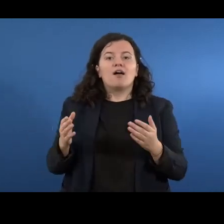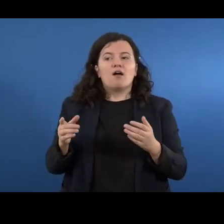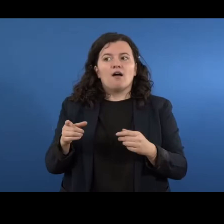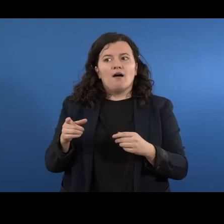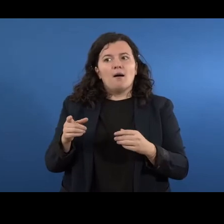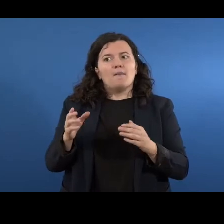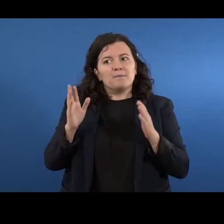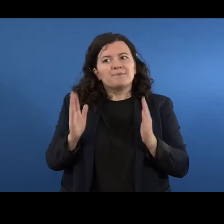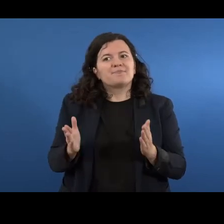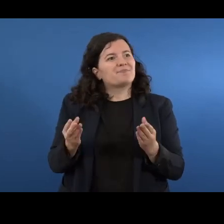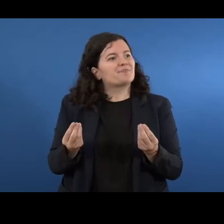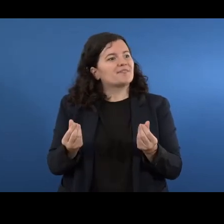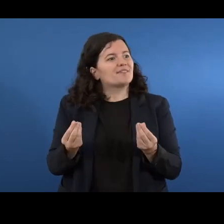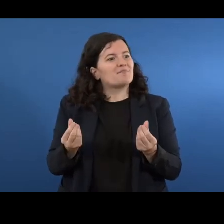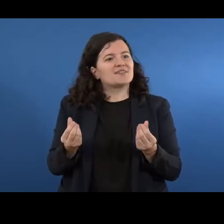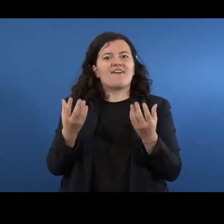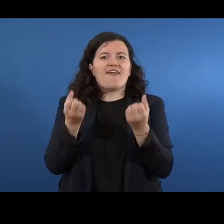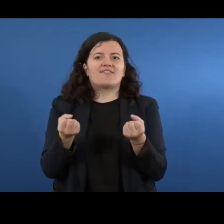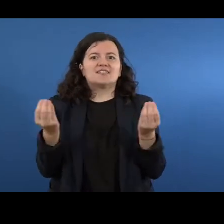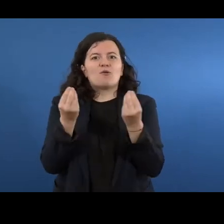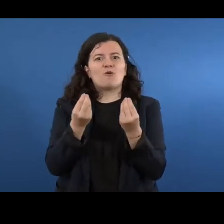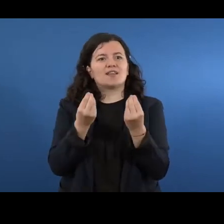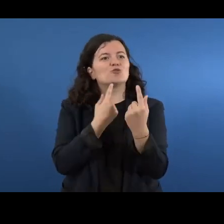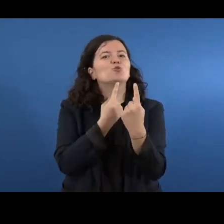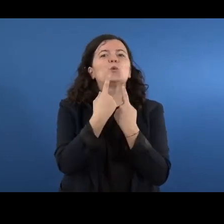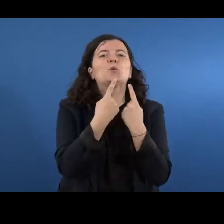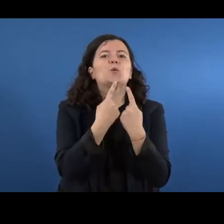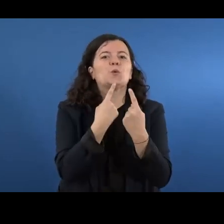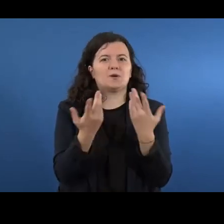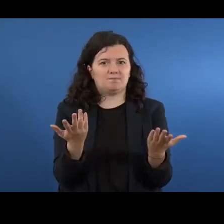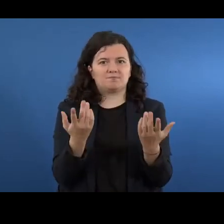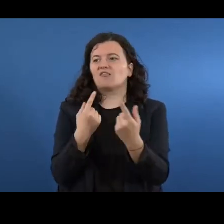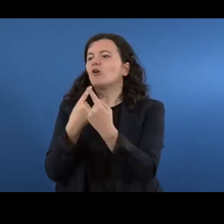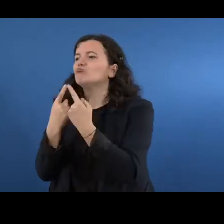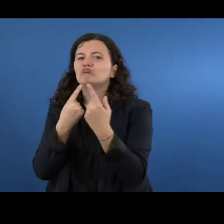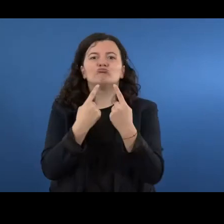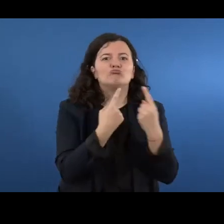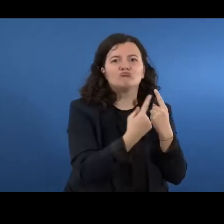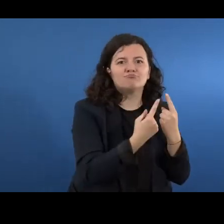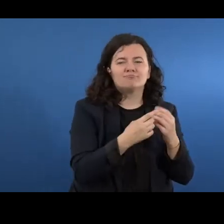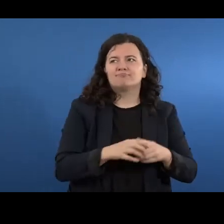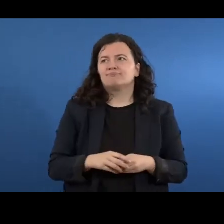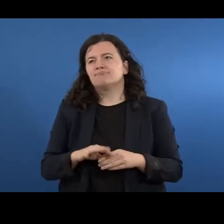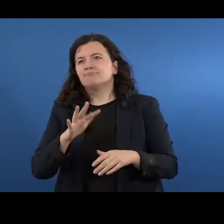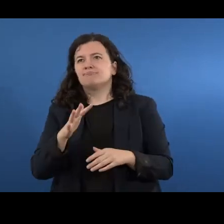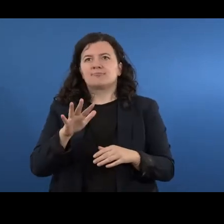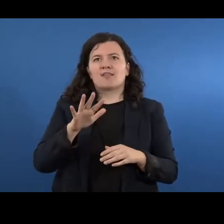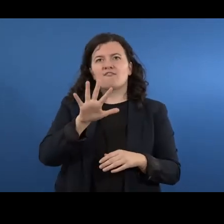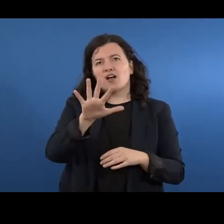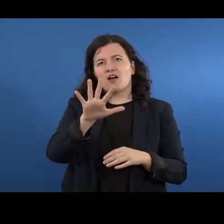should have someone to talk to. So we saw in the last